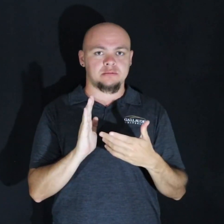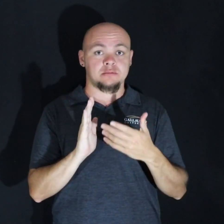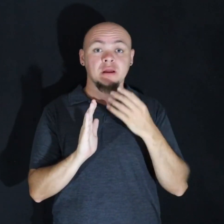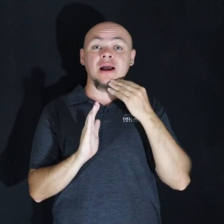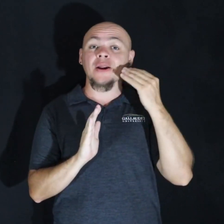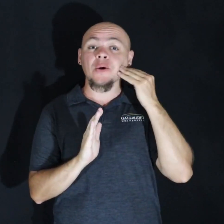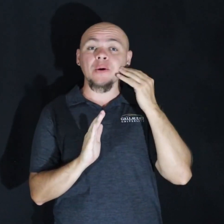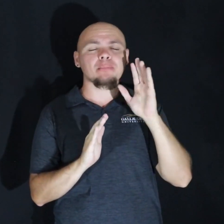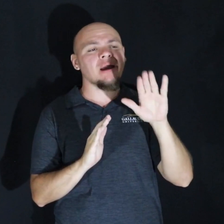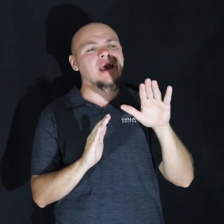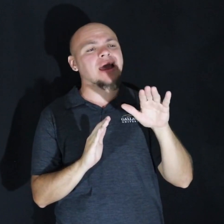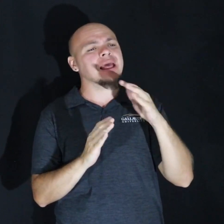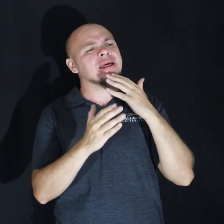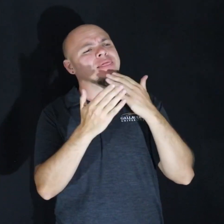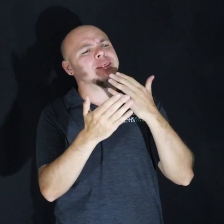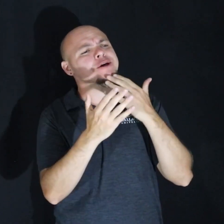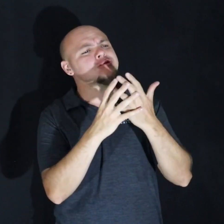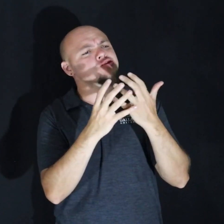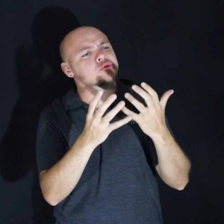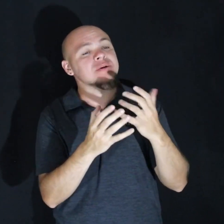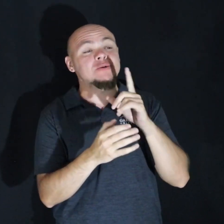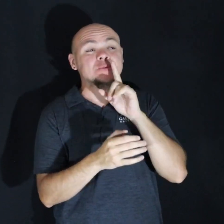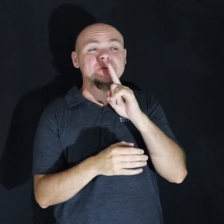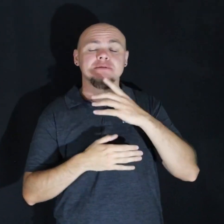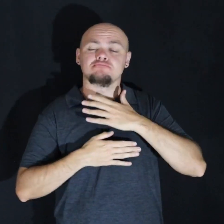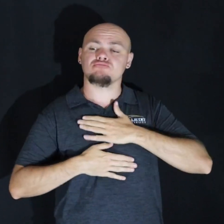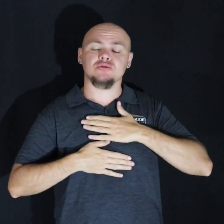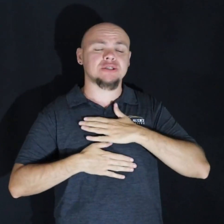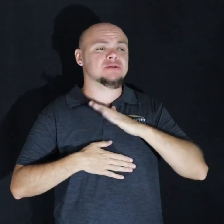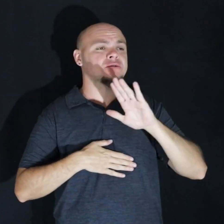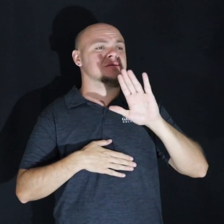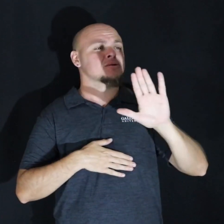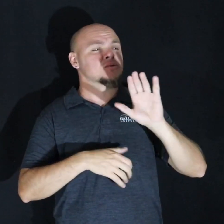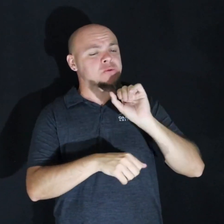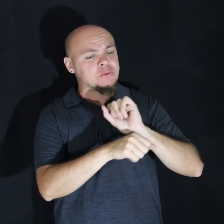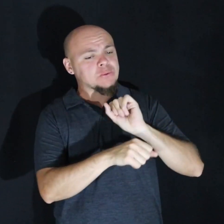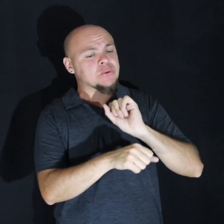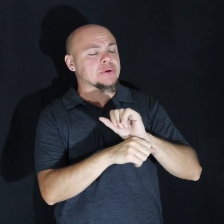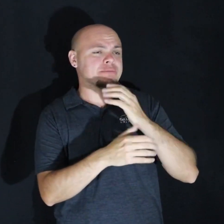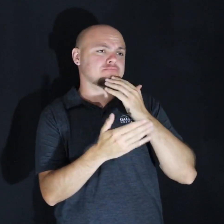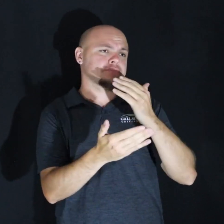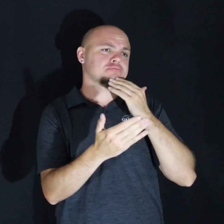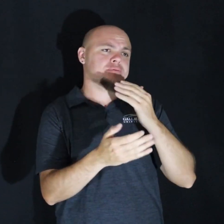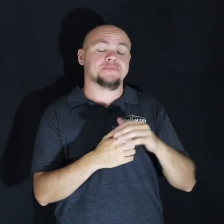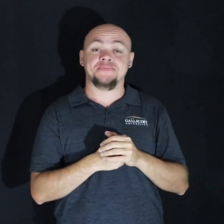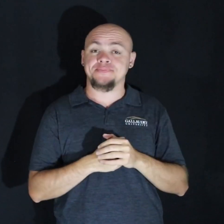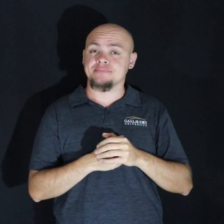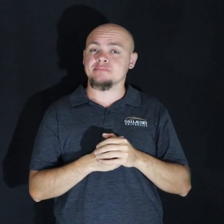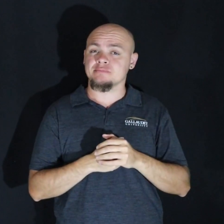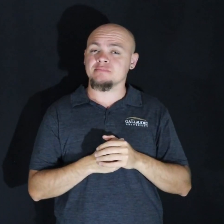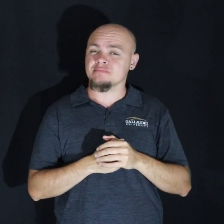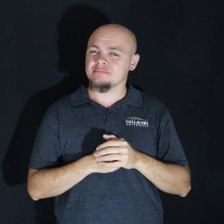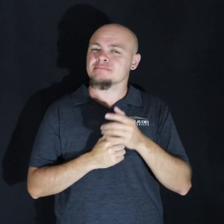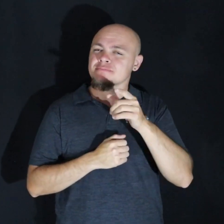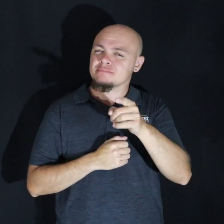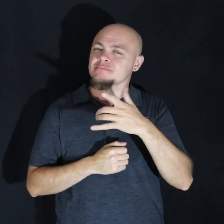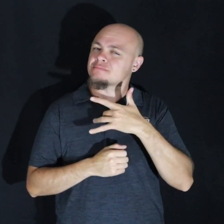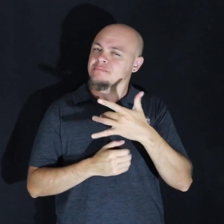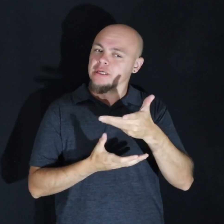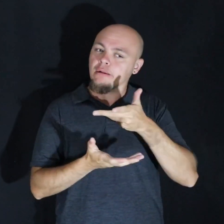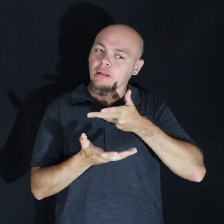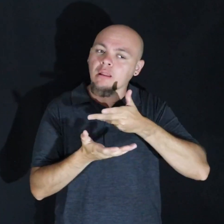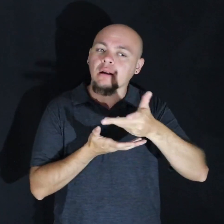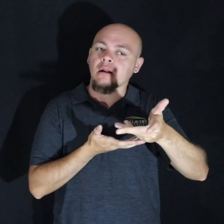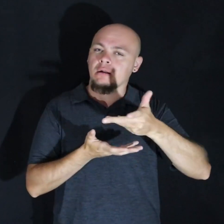with a thank you so much, I really appreciate everything that you do? How much more likely are you to